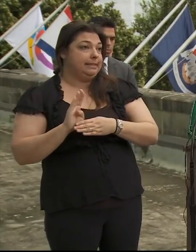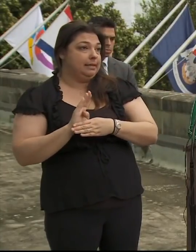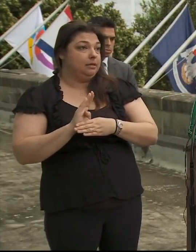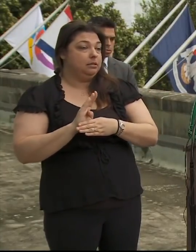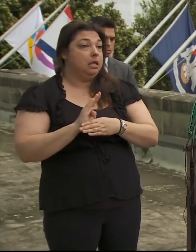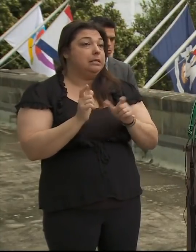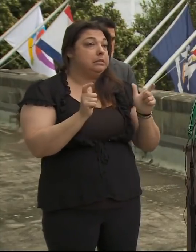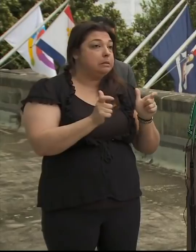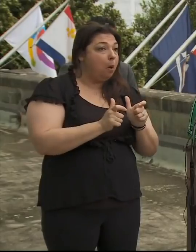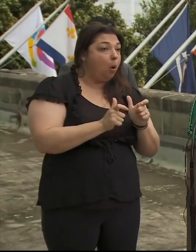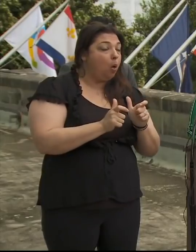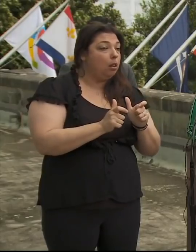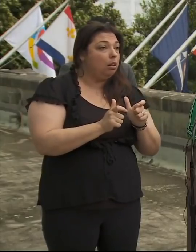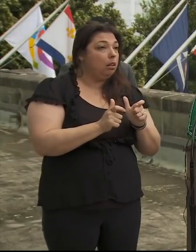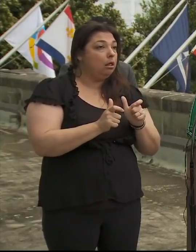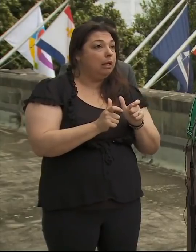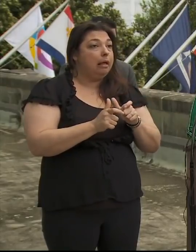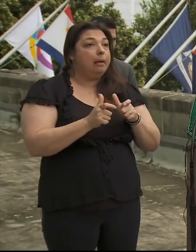both small,